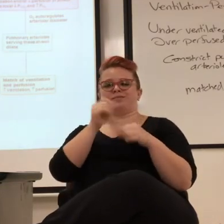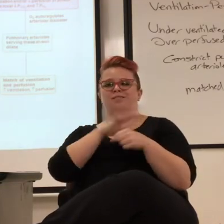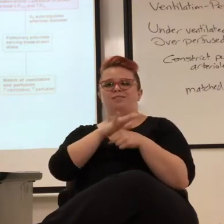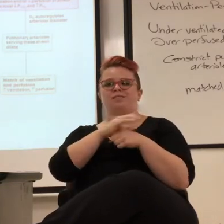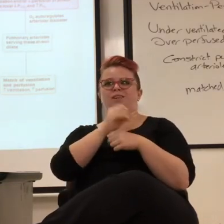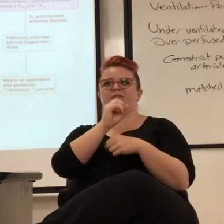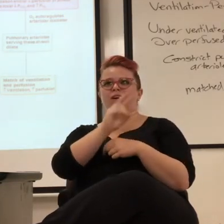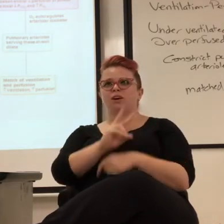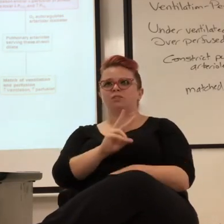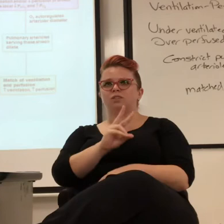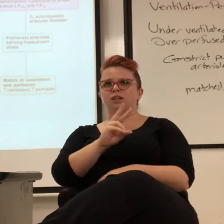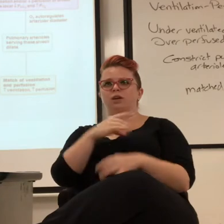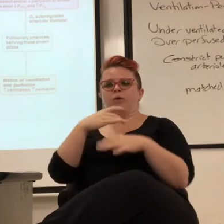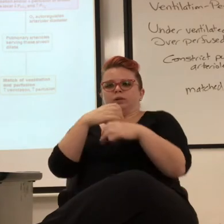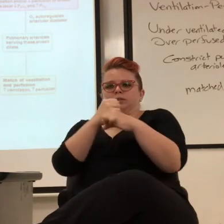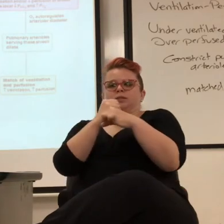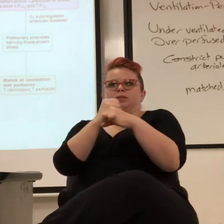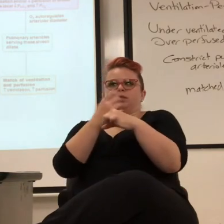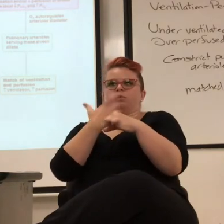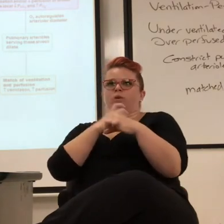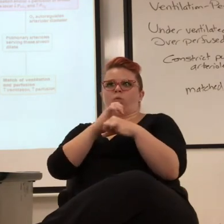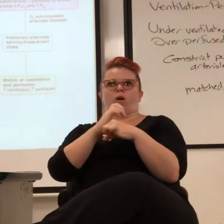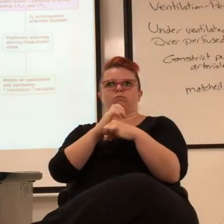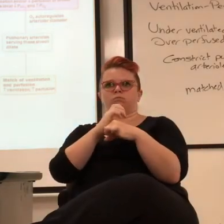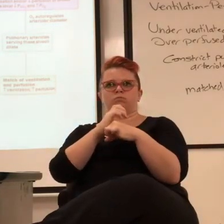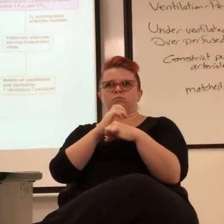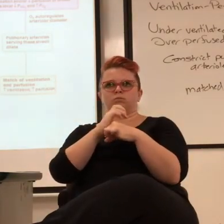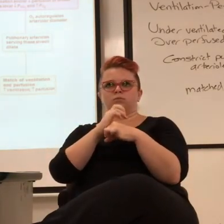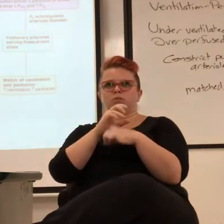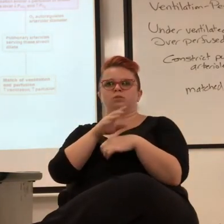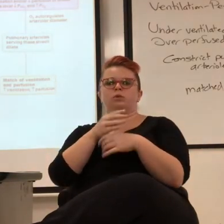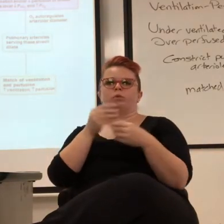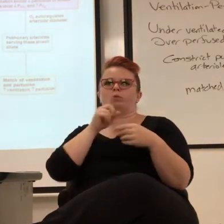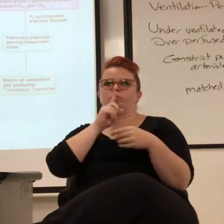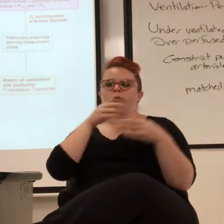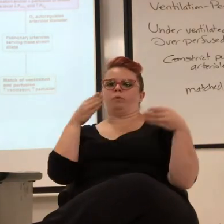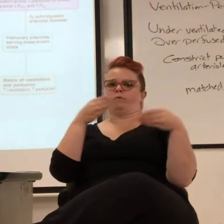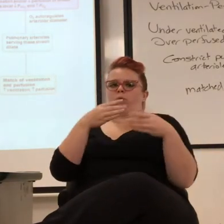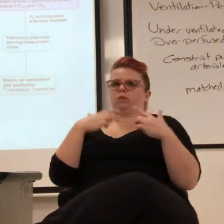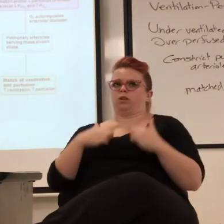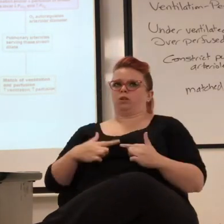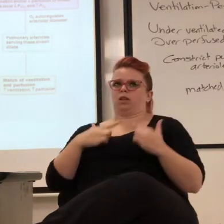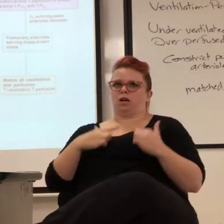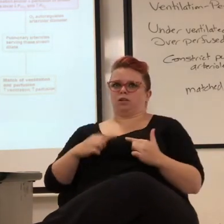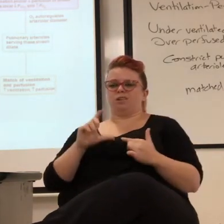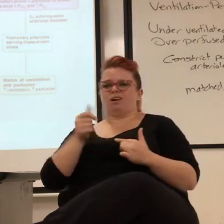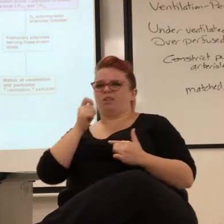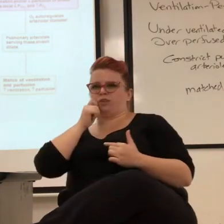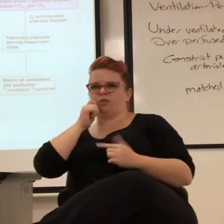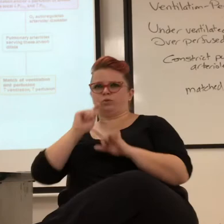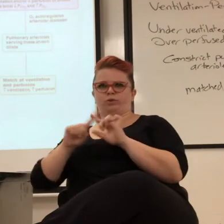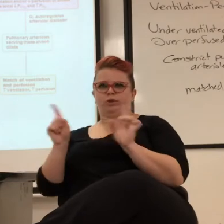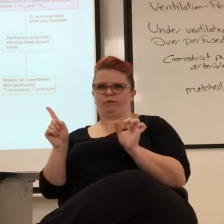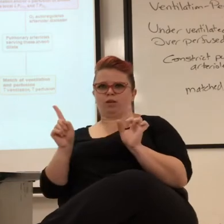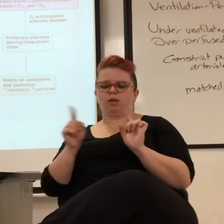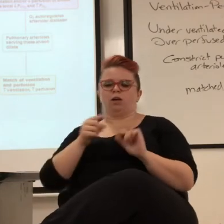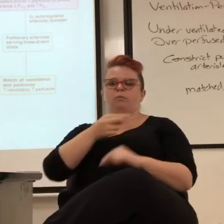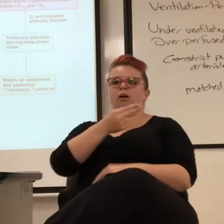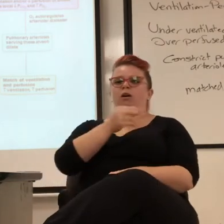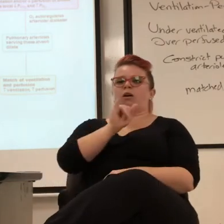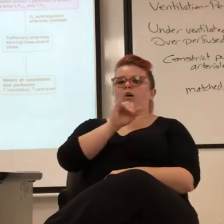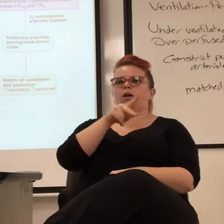we constrict it. We don't want that. So we're talking about the lungs here. Okay. So hypoxic, constrict. Okay, just